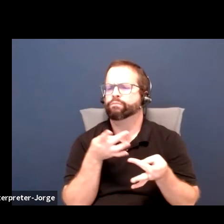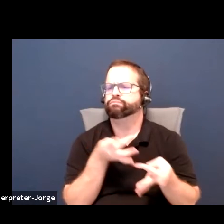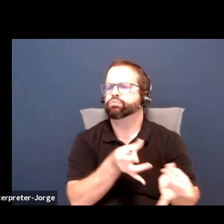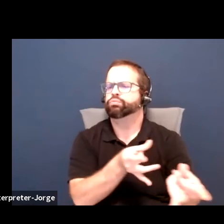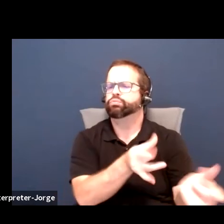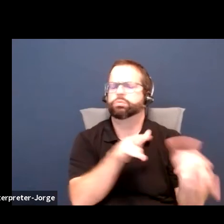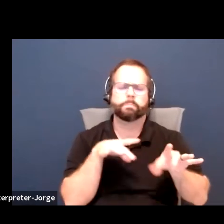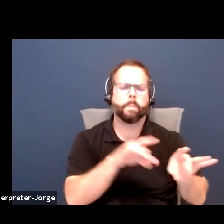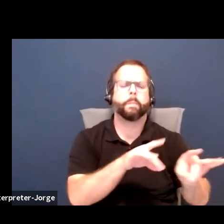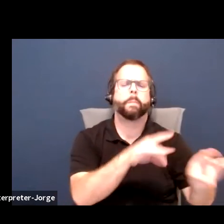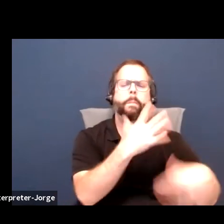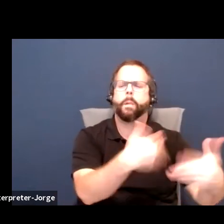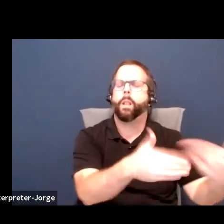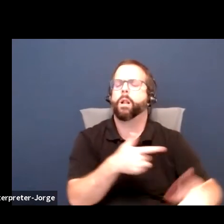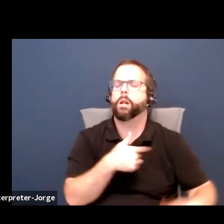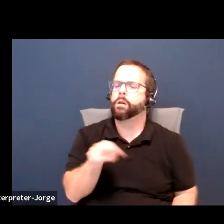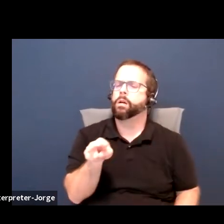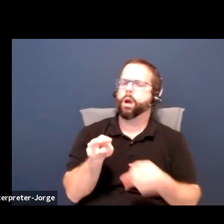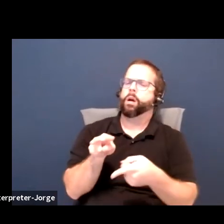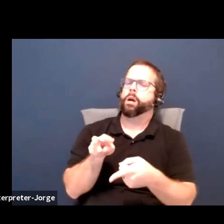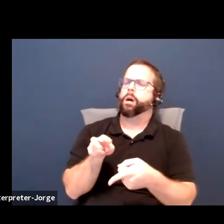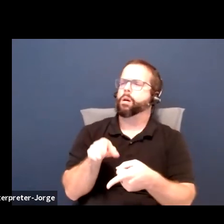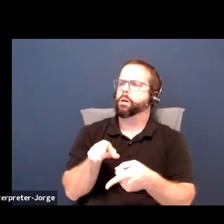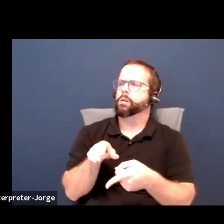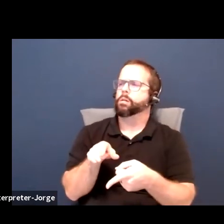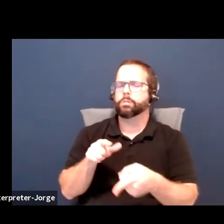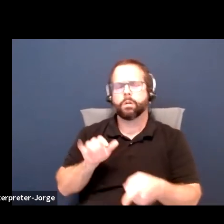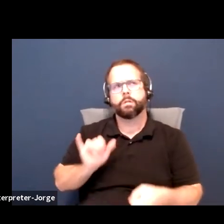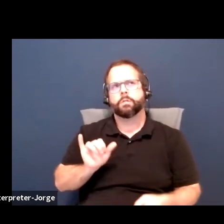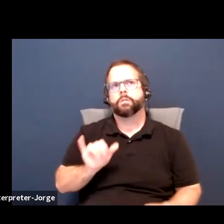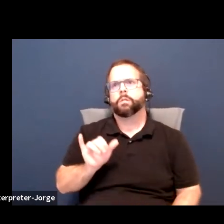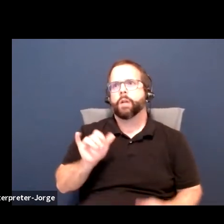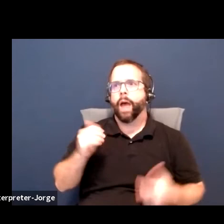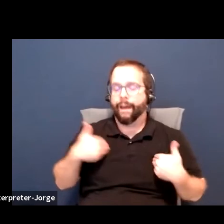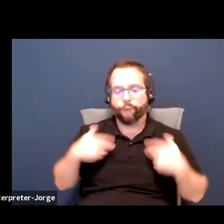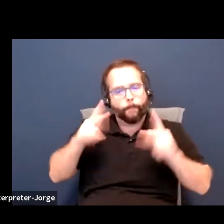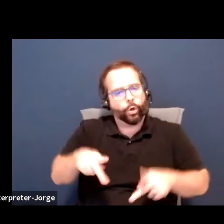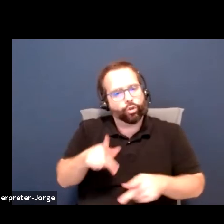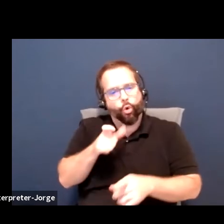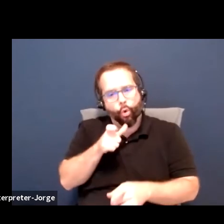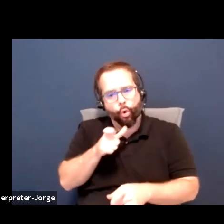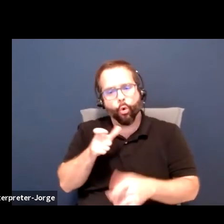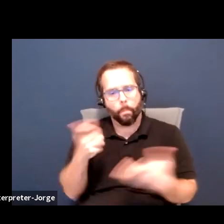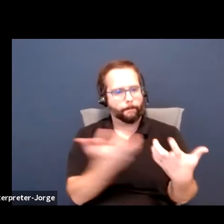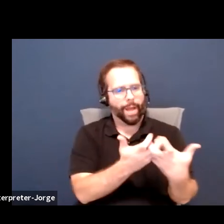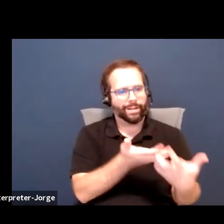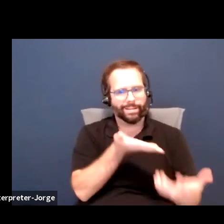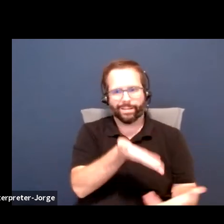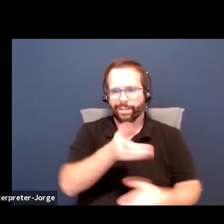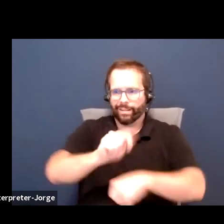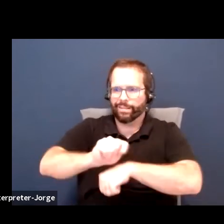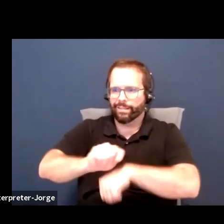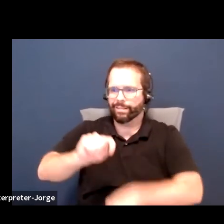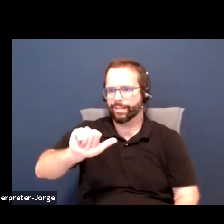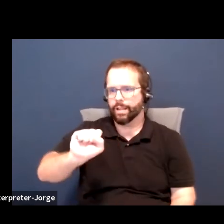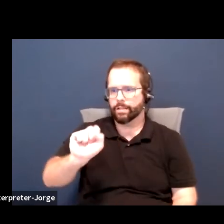do it or not? And sometimes, and you also have to have a